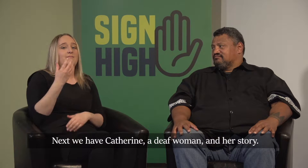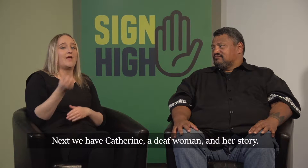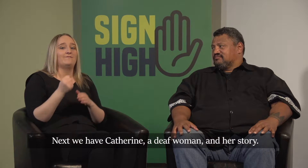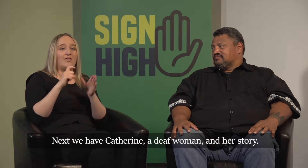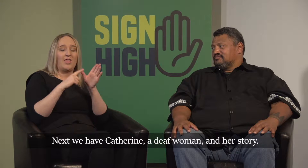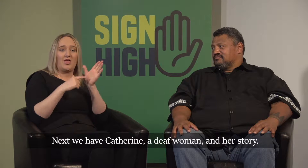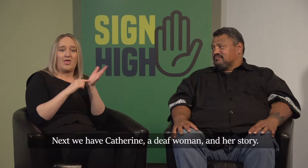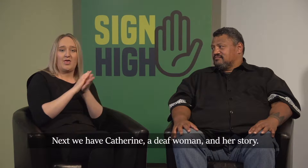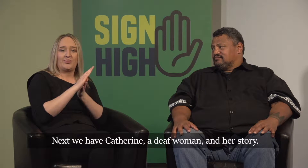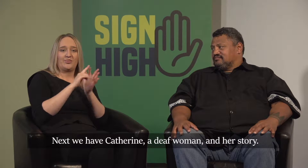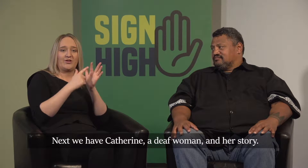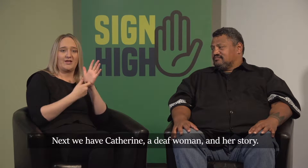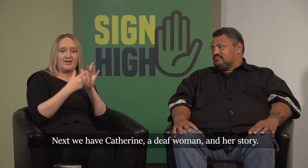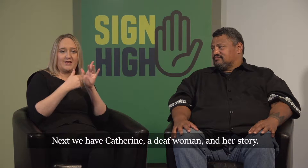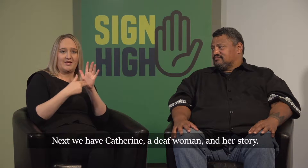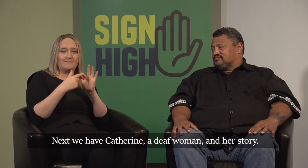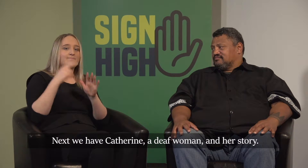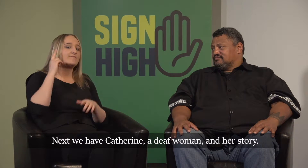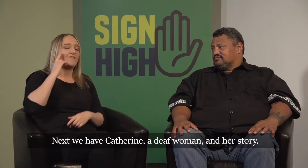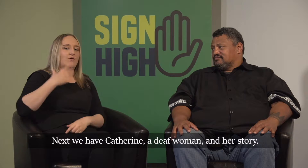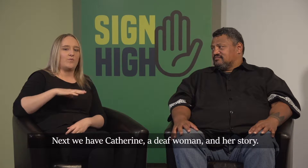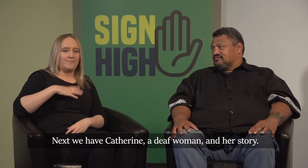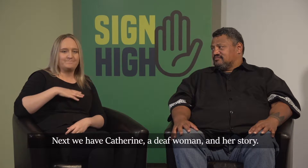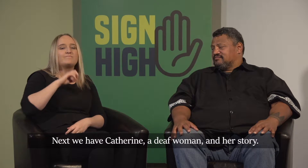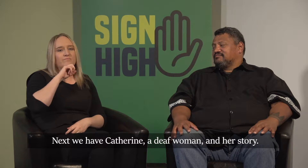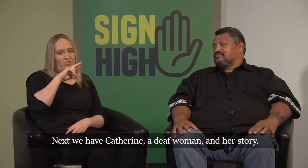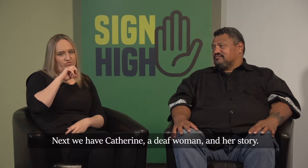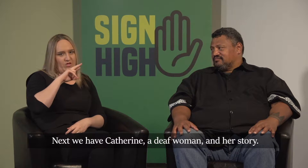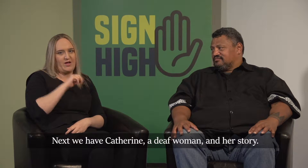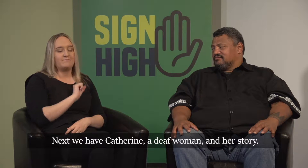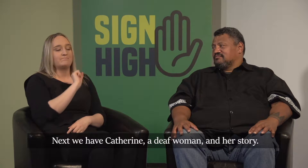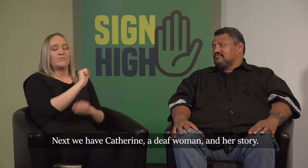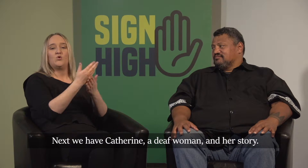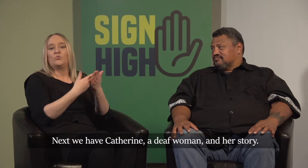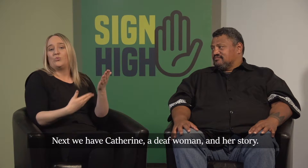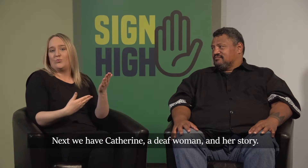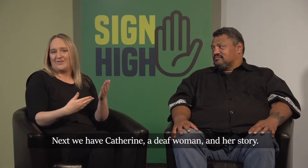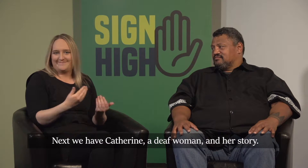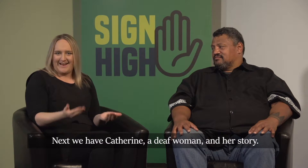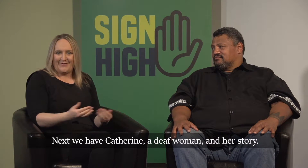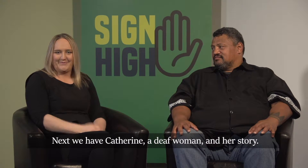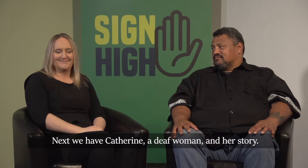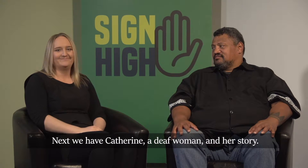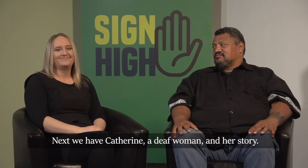Next, we have Catherine, a deaf woman, and her story.